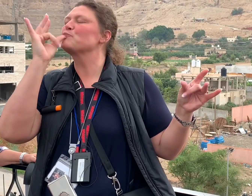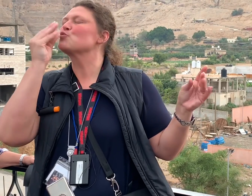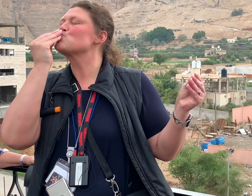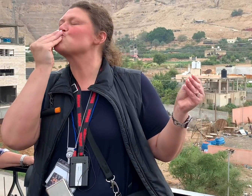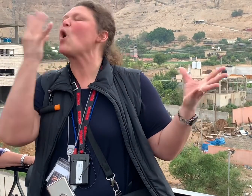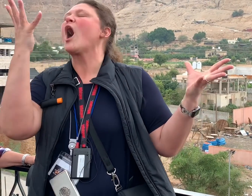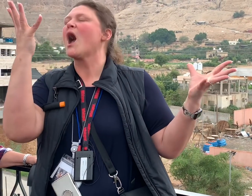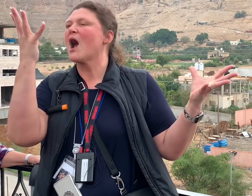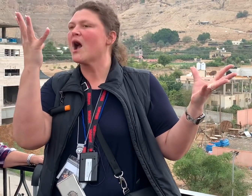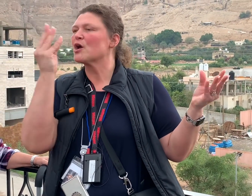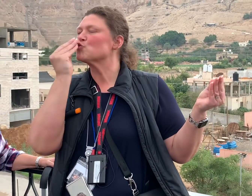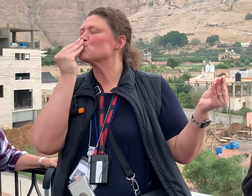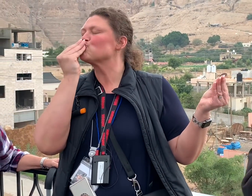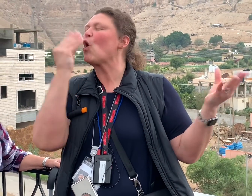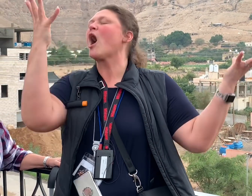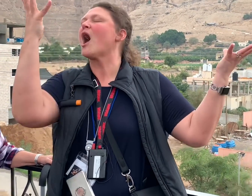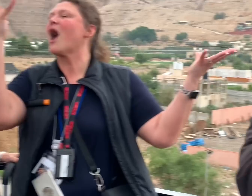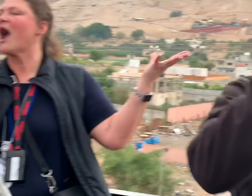Soka.